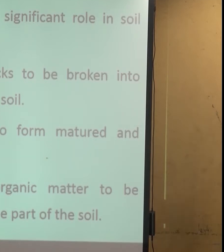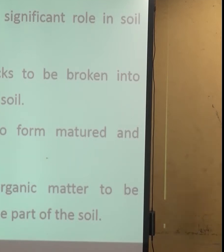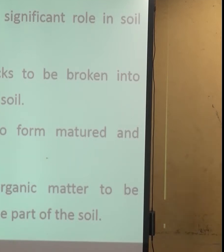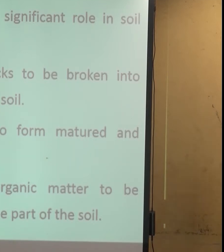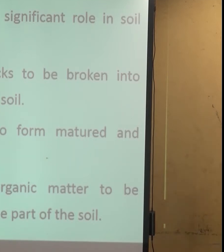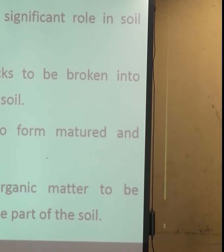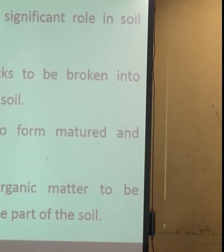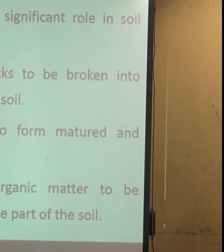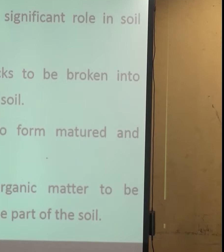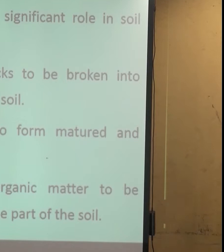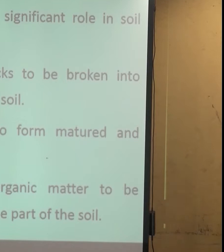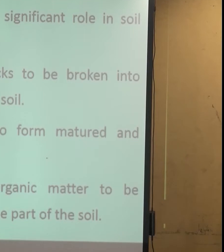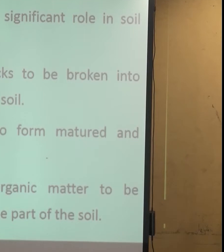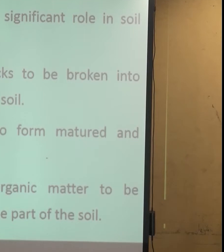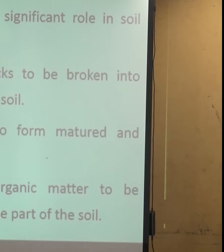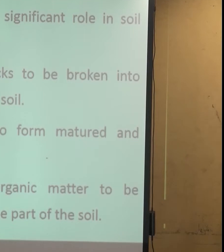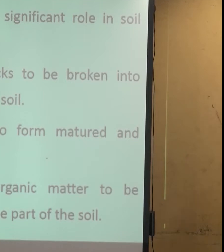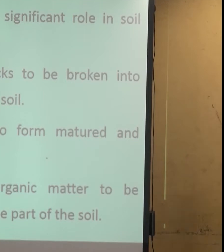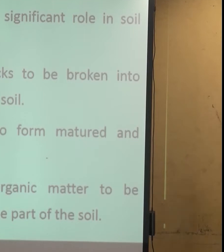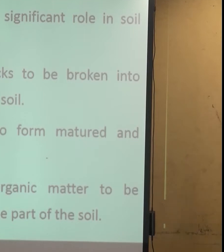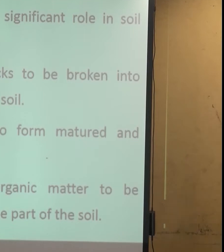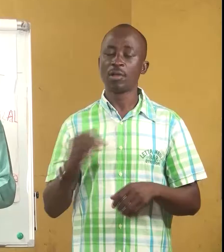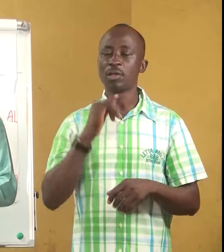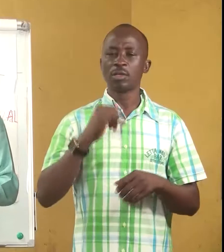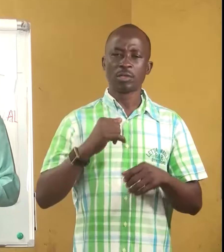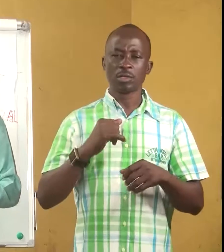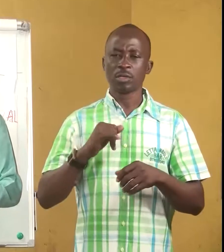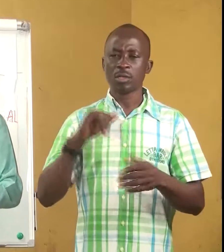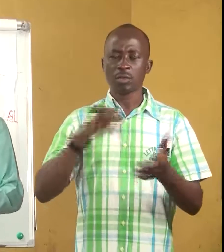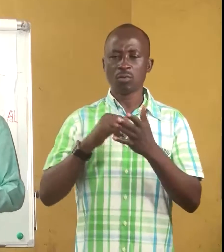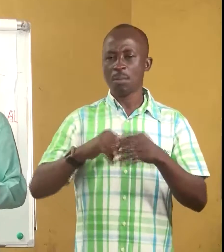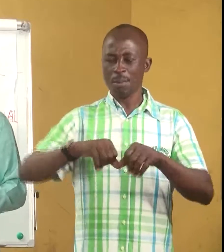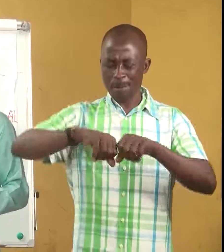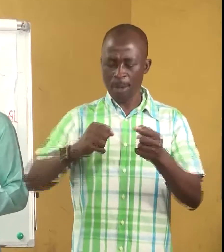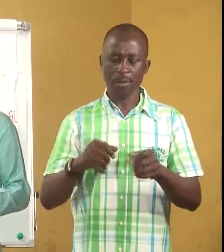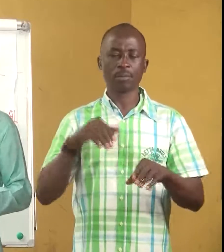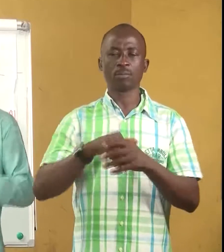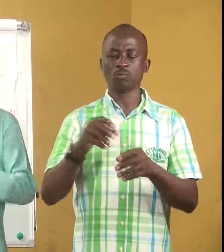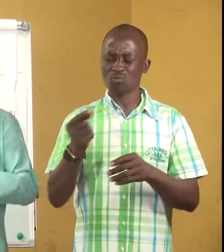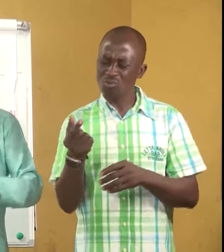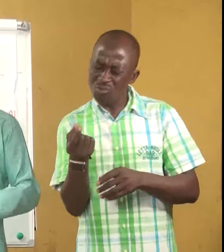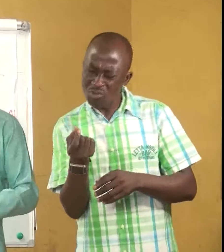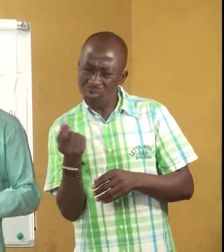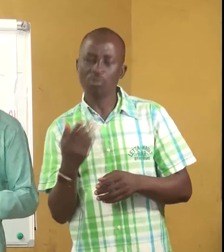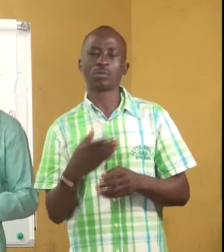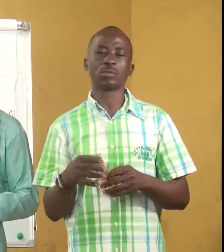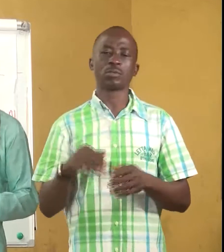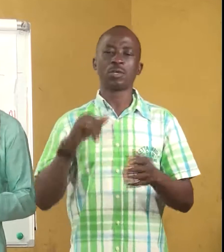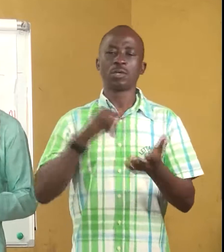big a rock particle is, it will be broken into smaller particles. So it takes